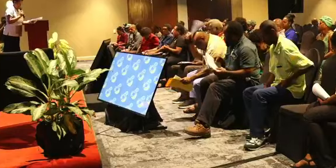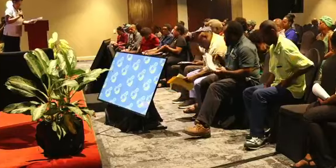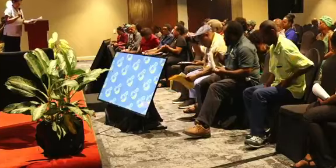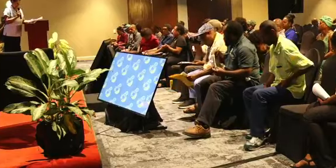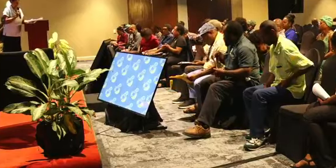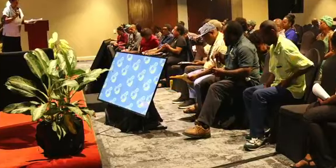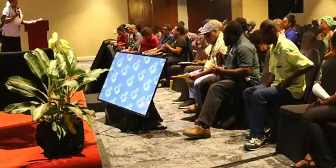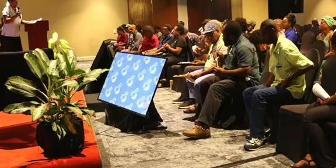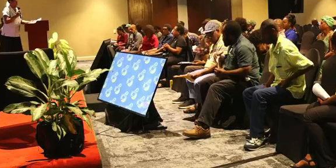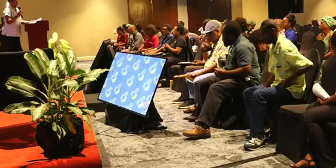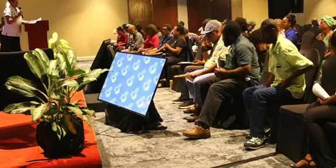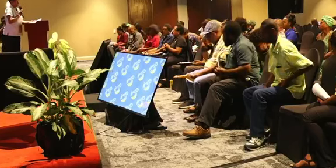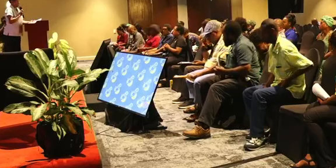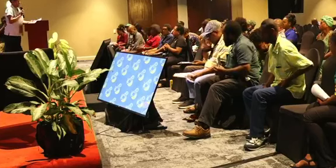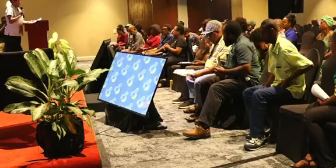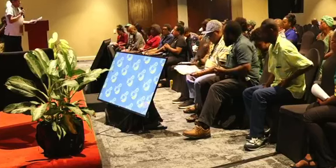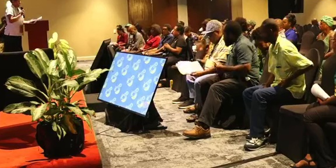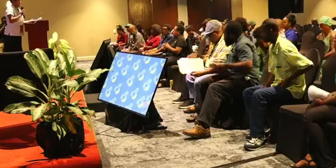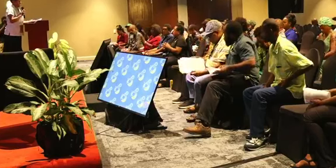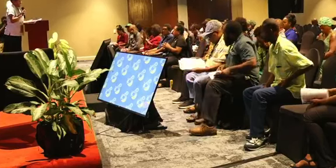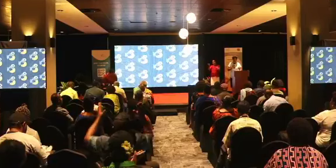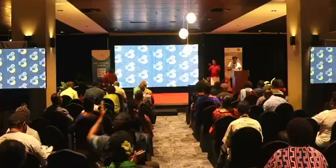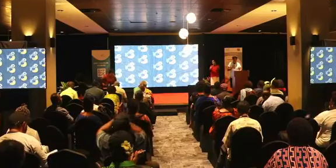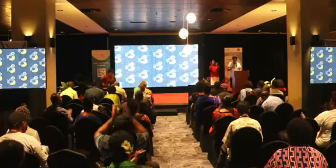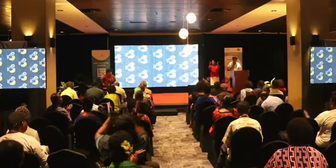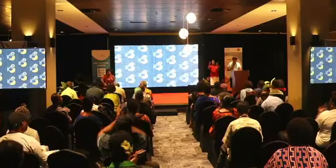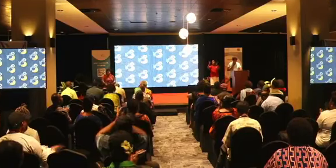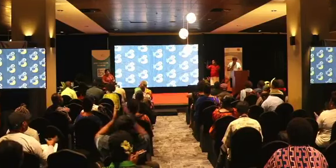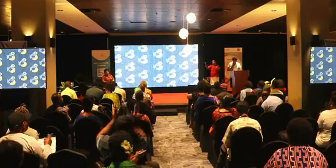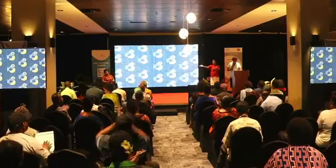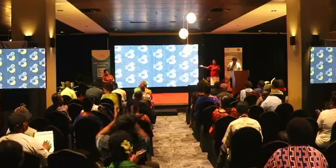Thank you, Commissioner Bray. You may fighting one plan, Ken.